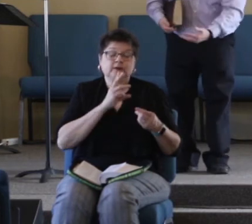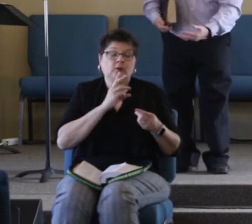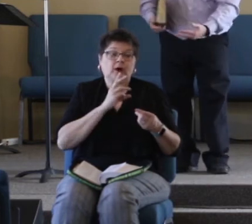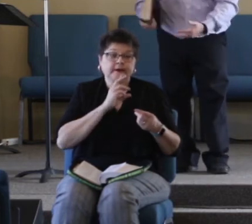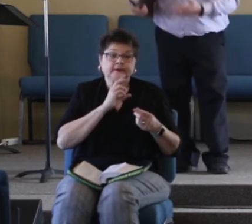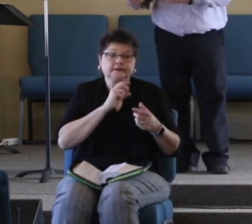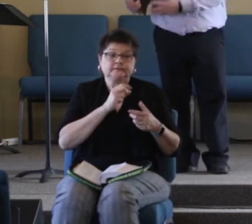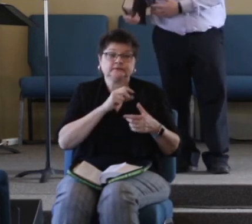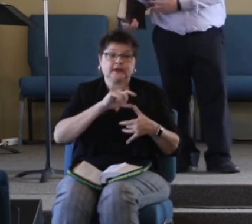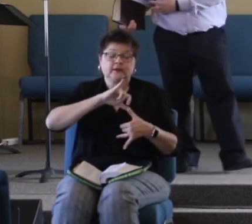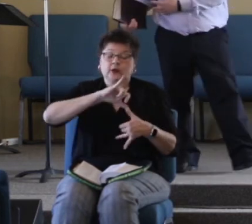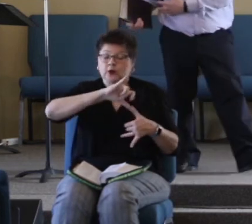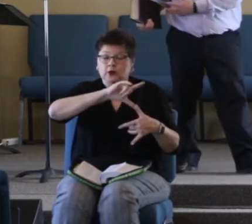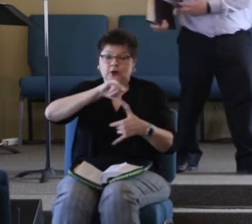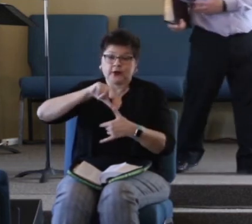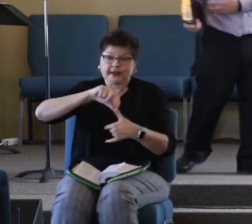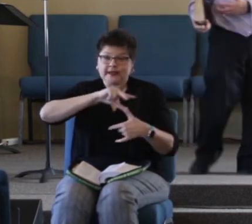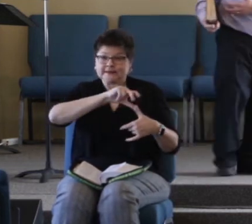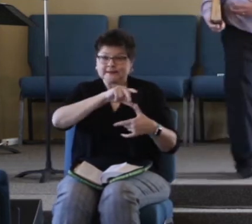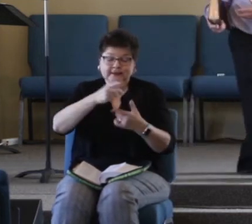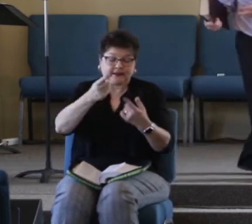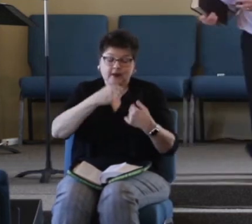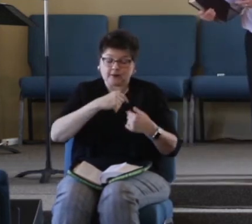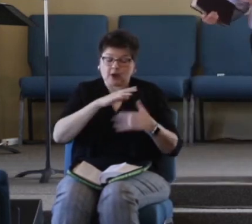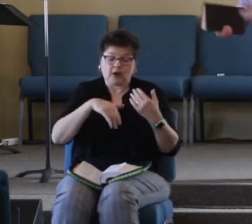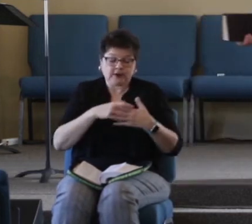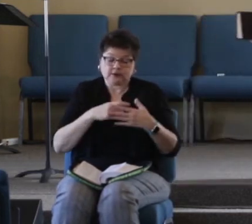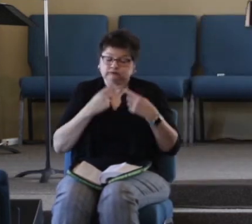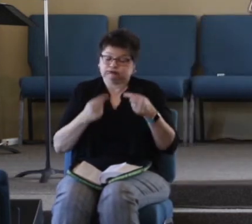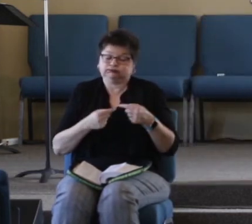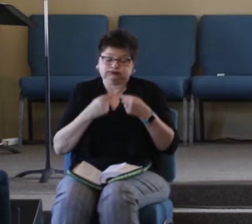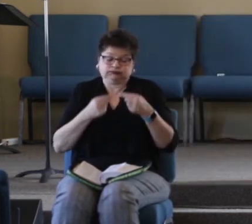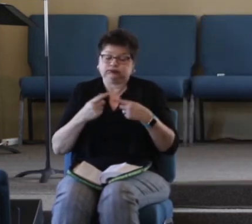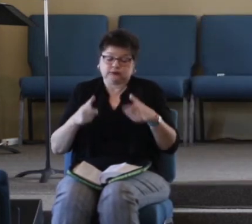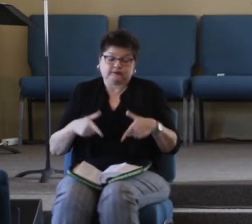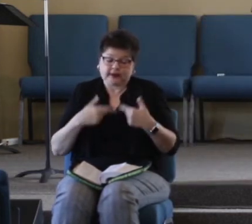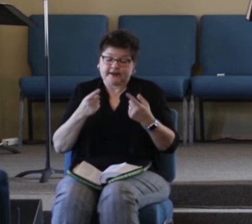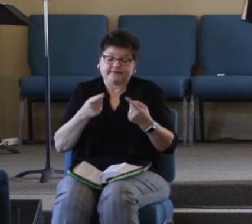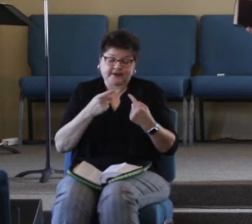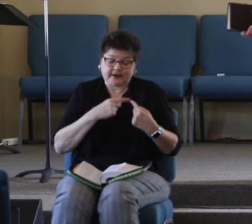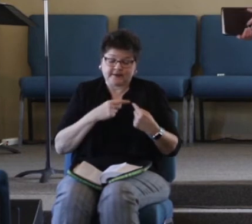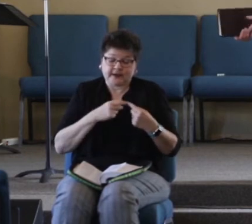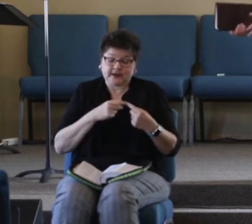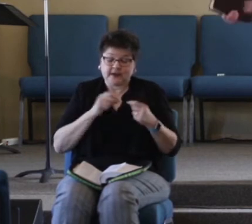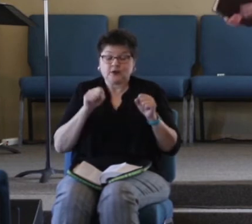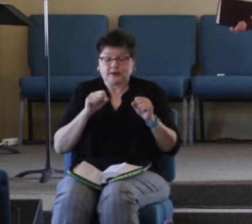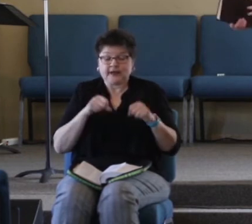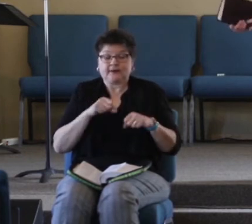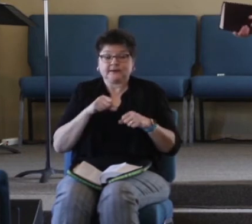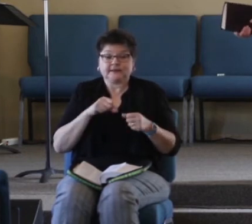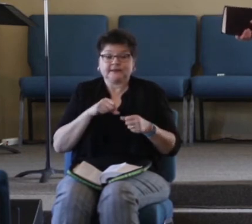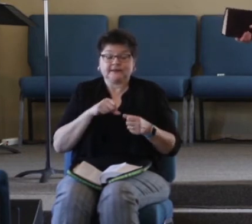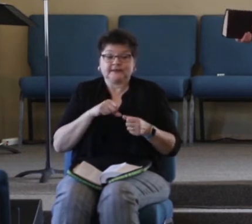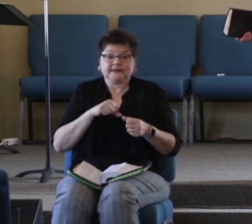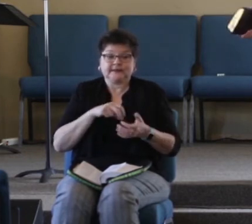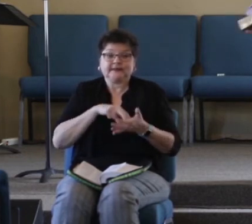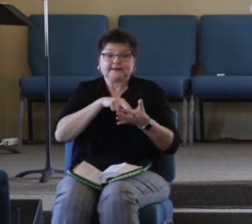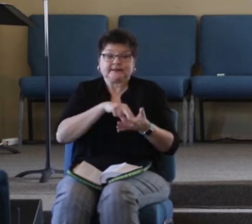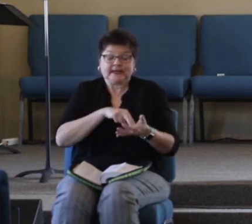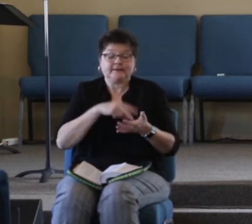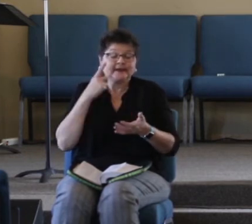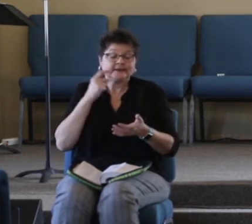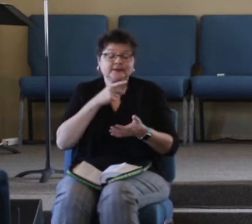hurricane life come, you'll be able to stand because you're standing on the solid rock. Jesus is that solid